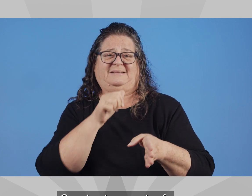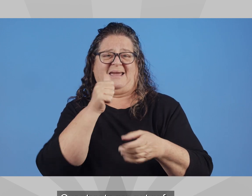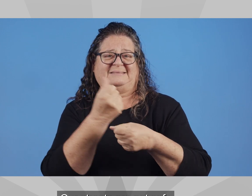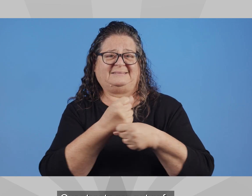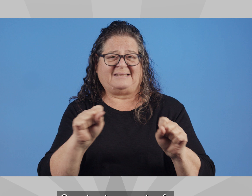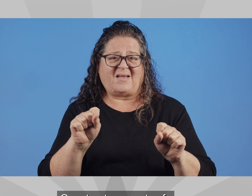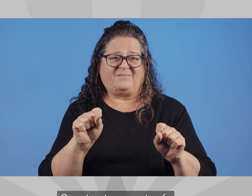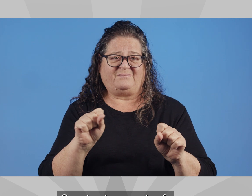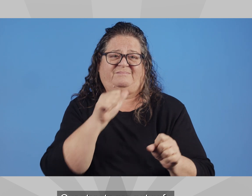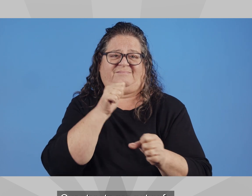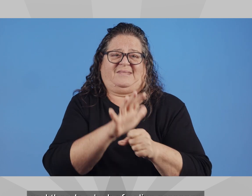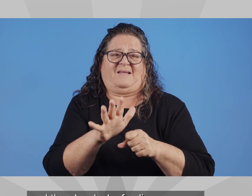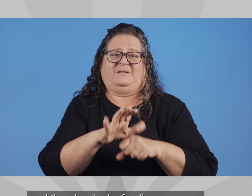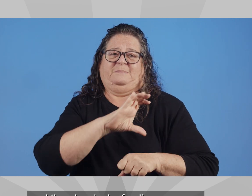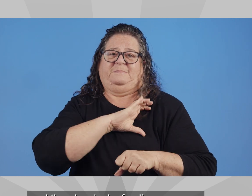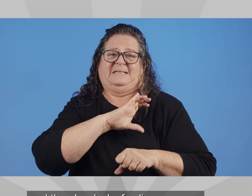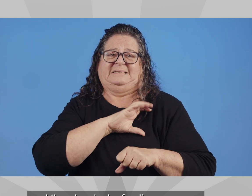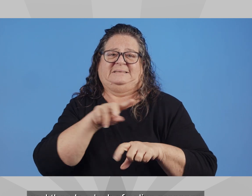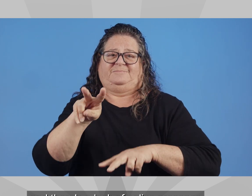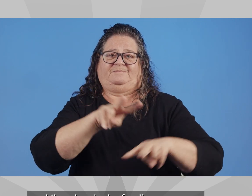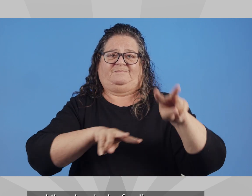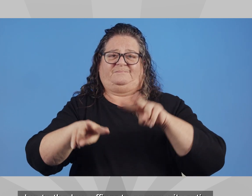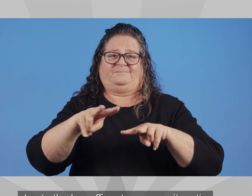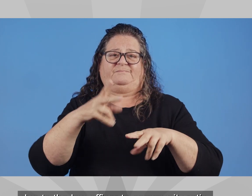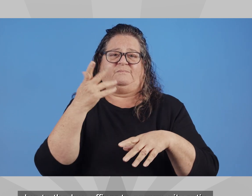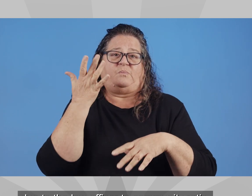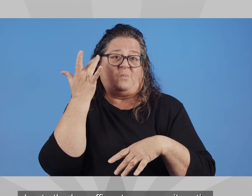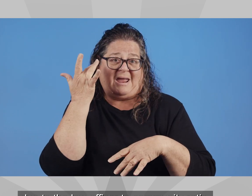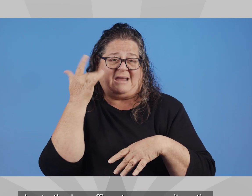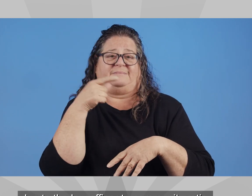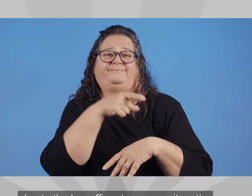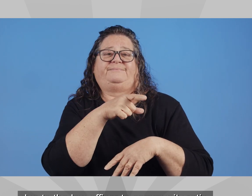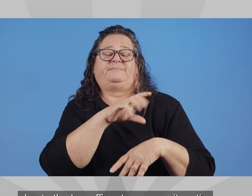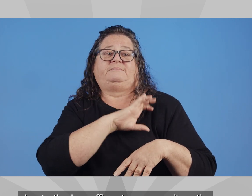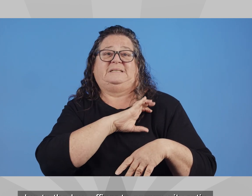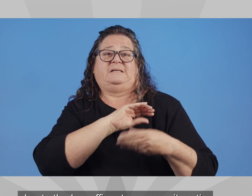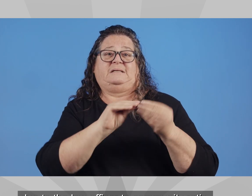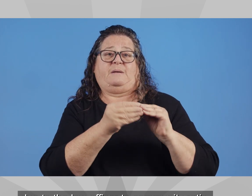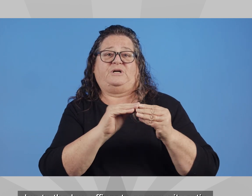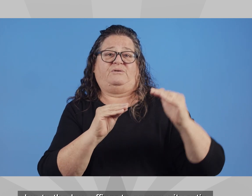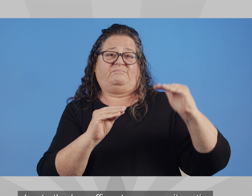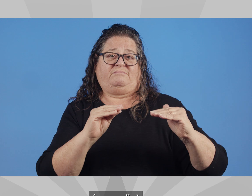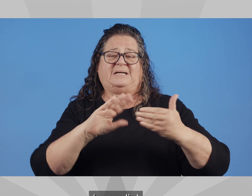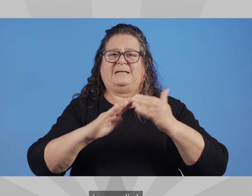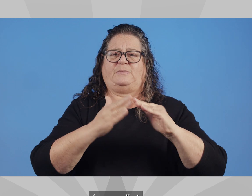Our streets are not safe, and there's a lack of police presence due to the low officer-to-community